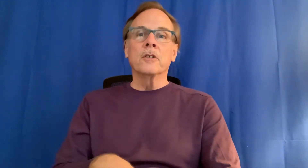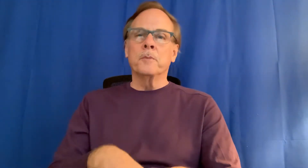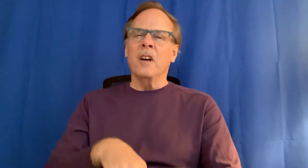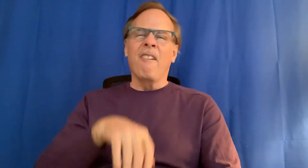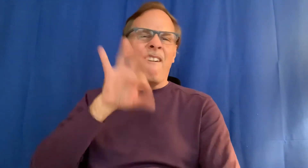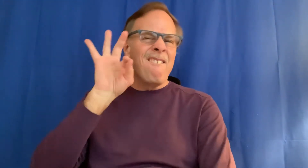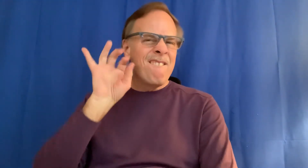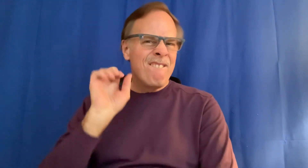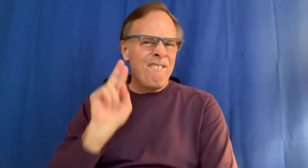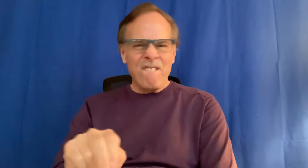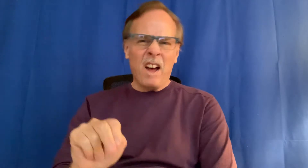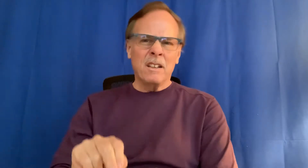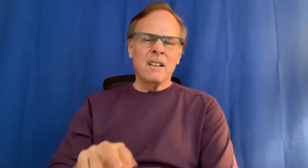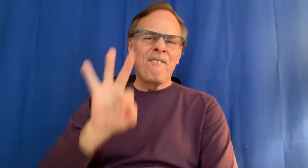fingerspell.